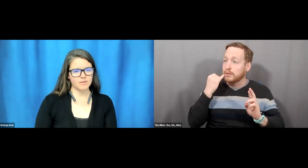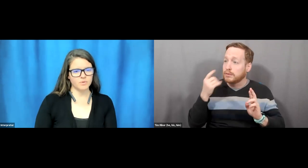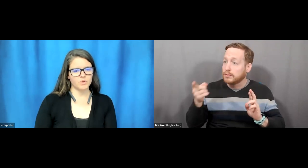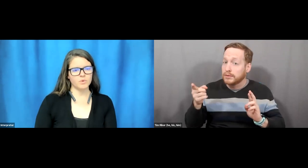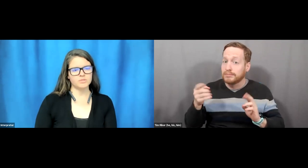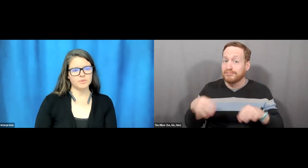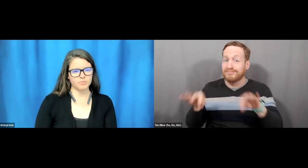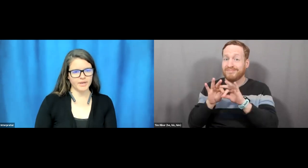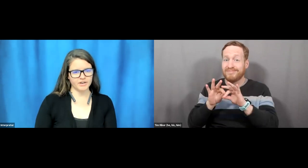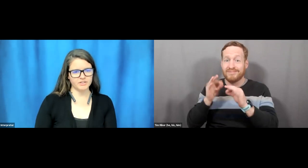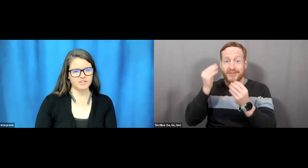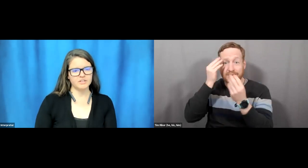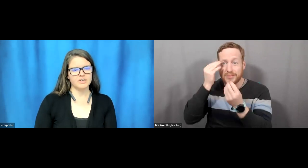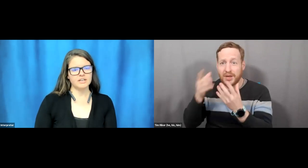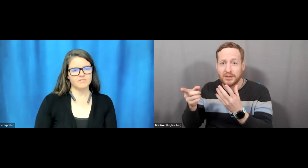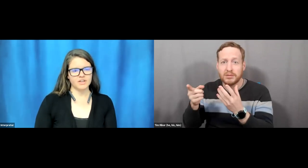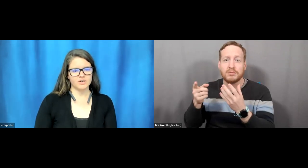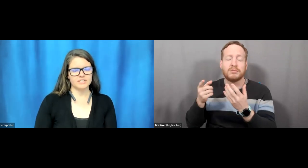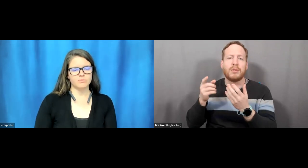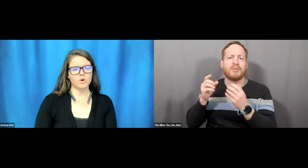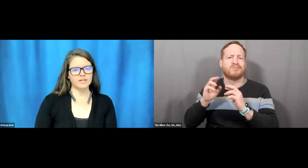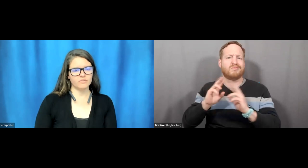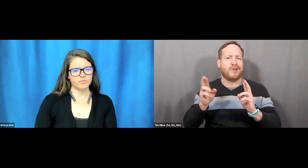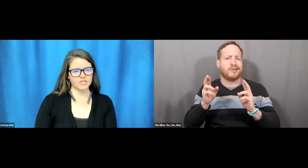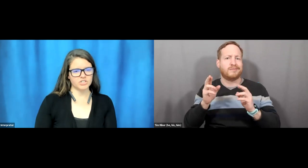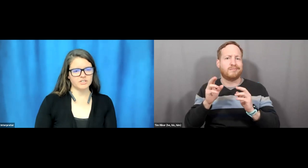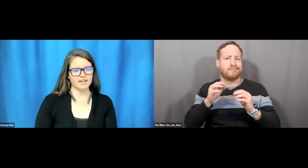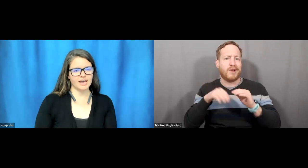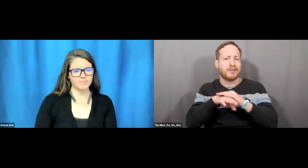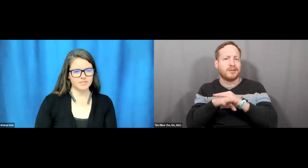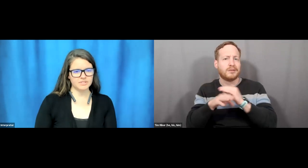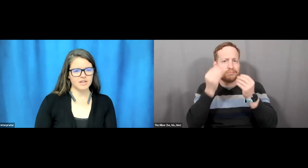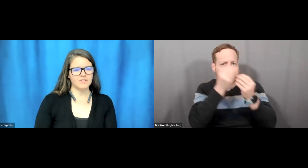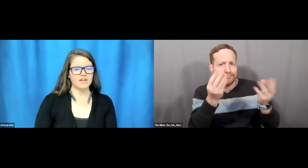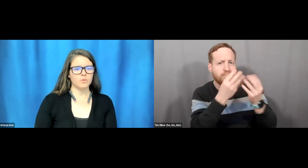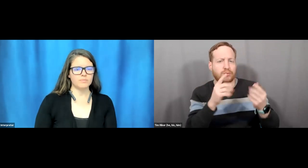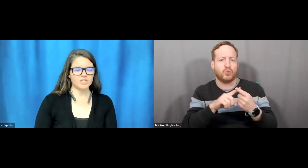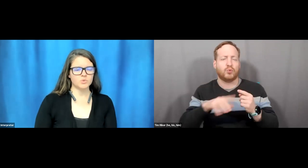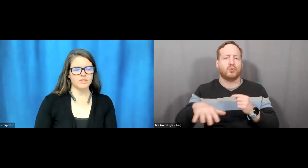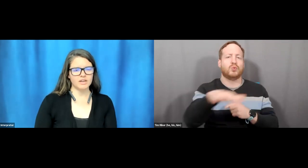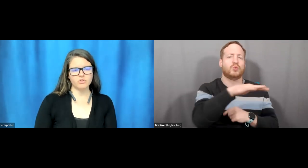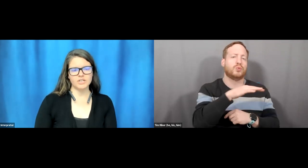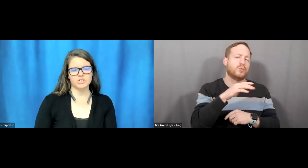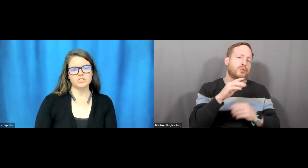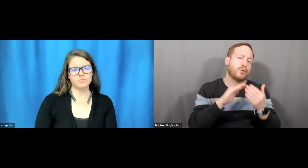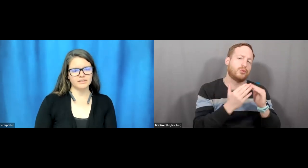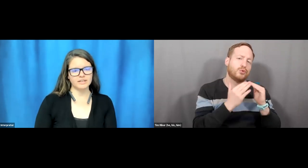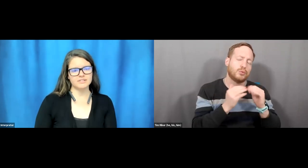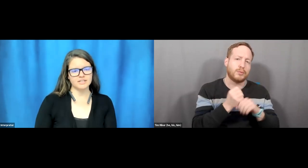we want to be prepared. If there is important information that happens, that we make sure that information is readily